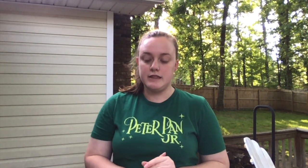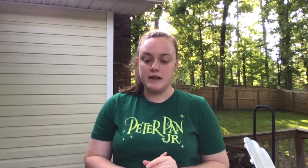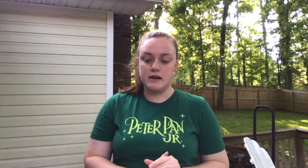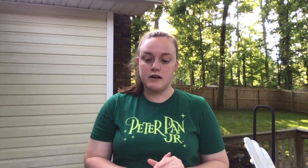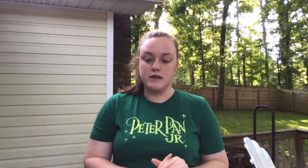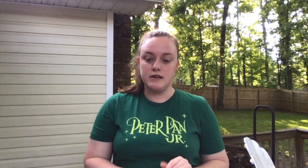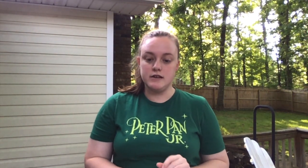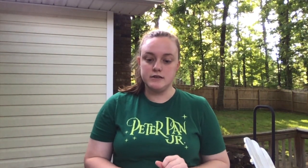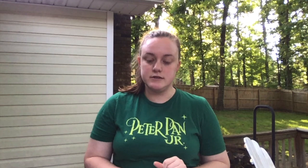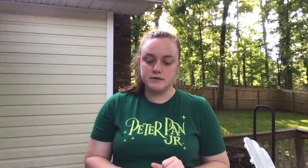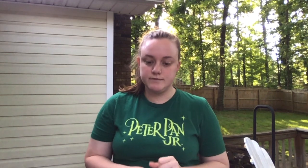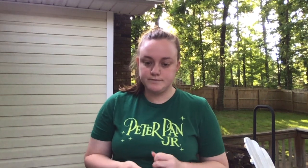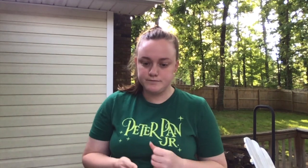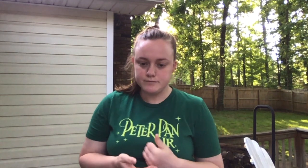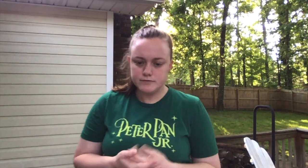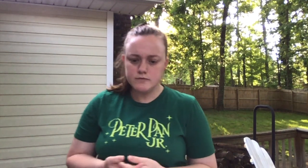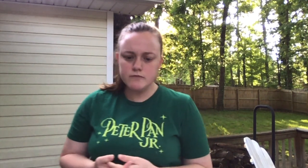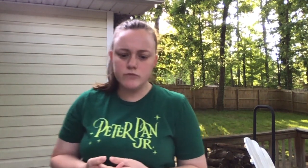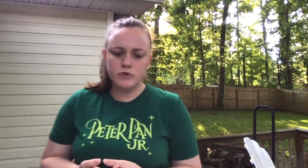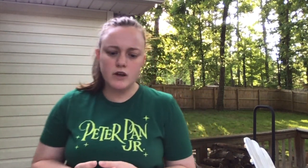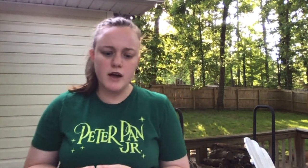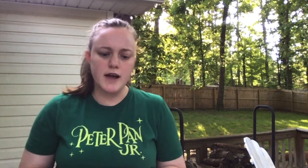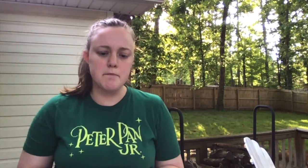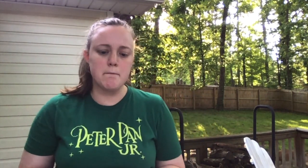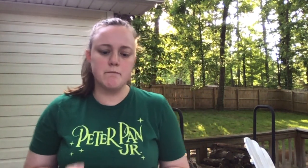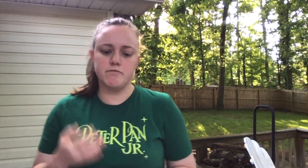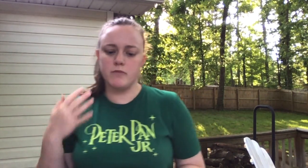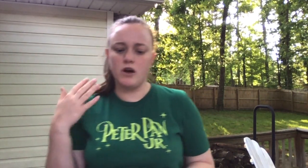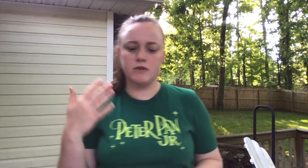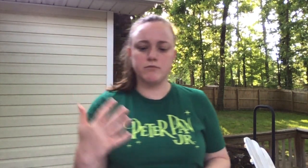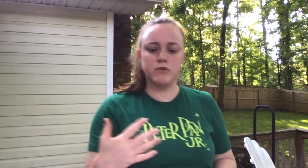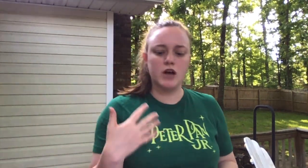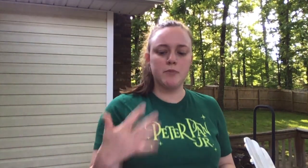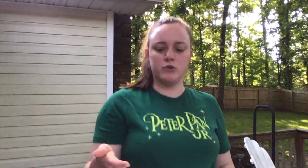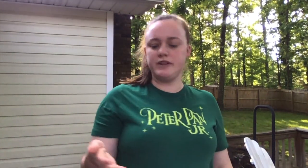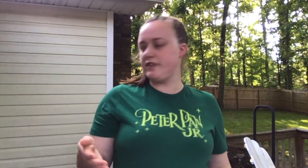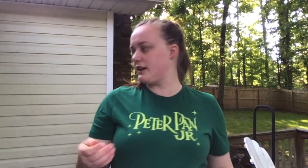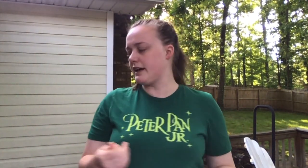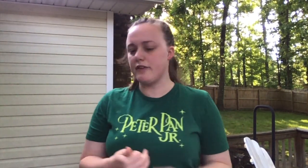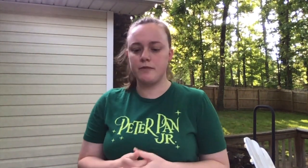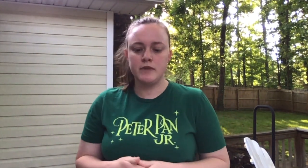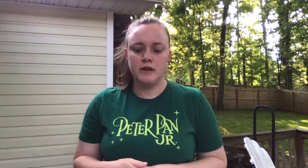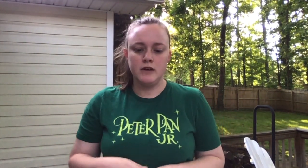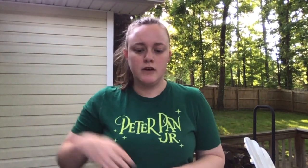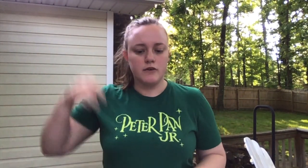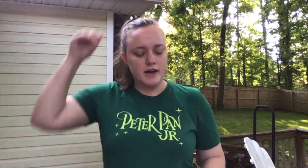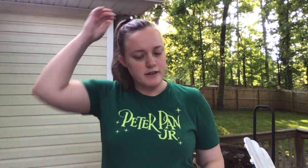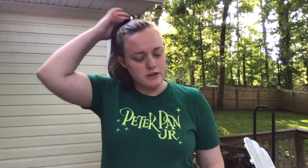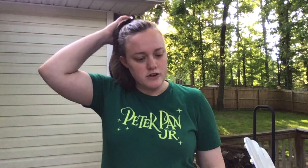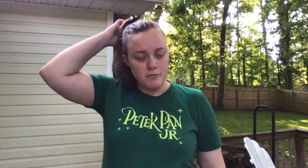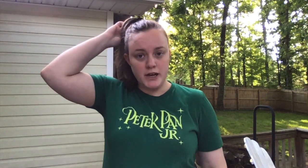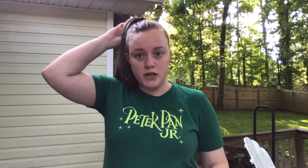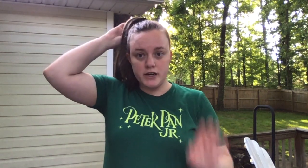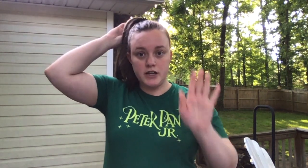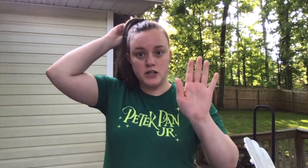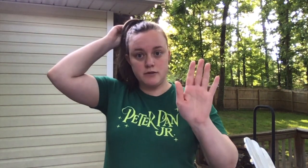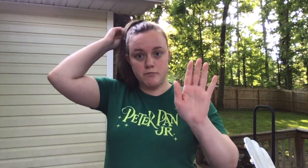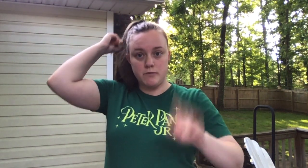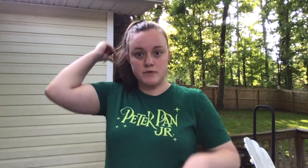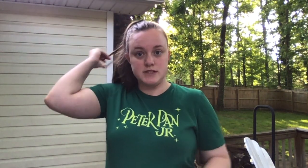there is a couple living together. Okay, they're not married. It's